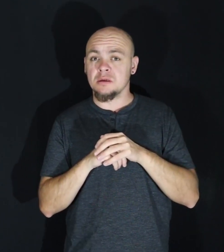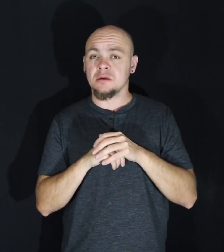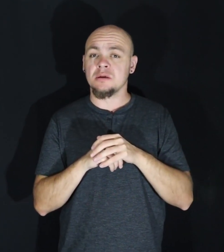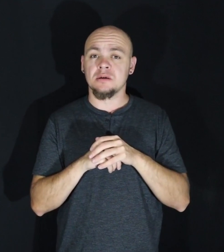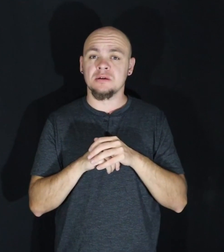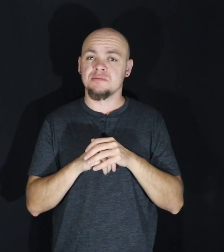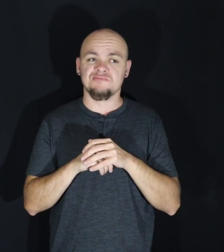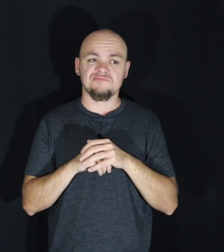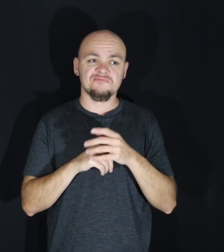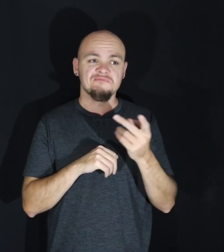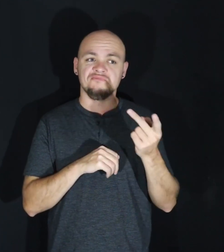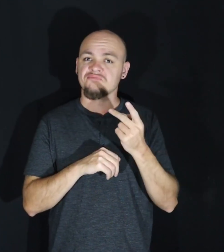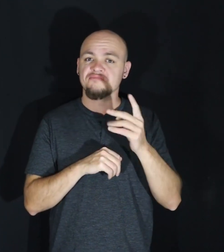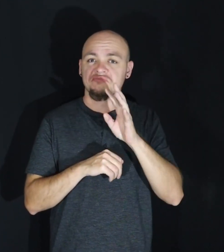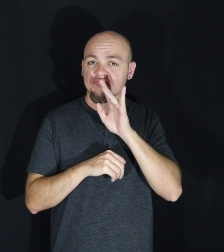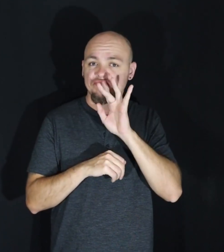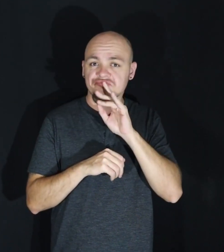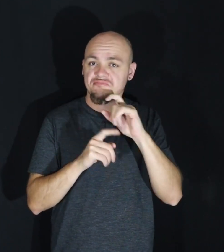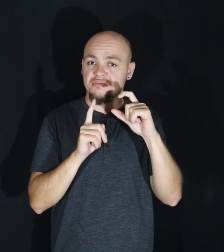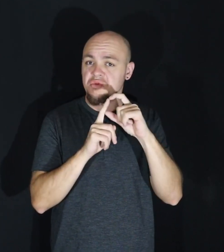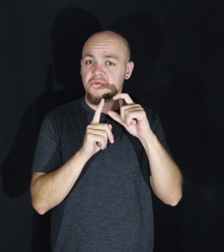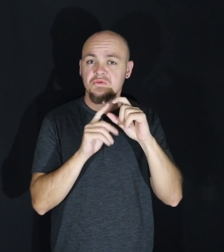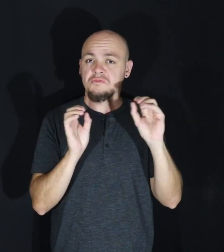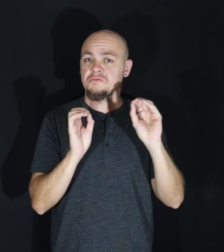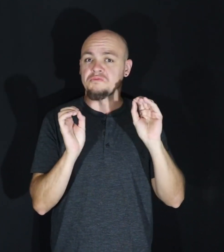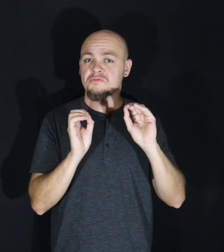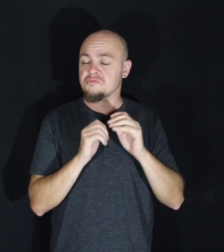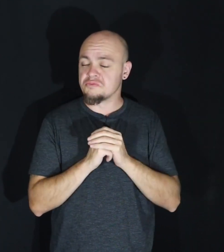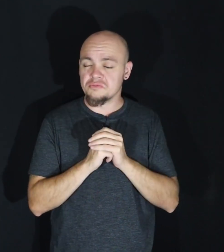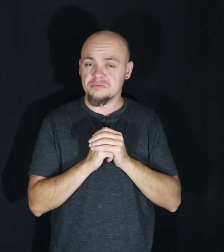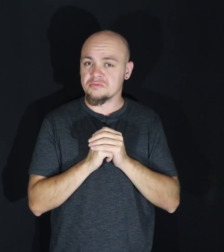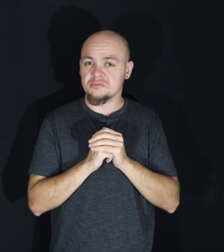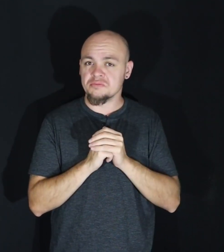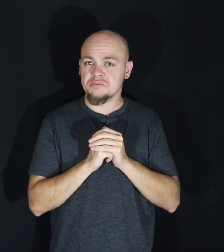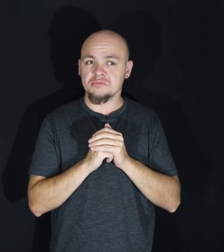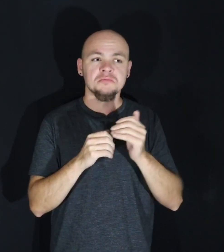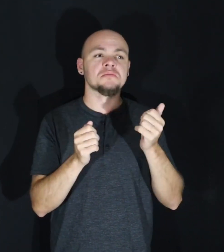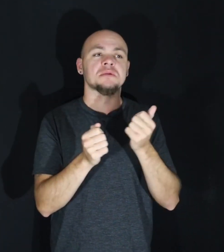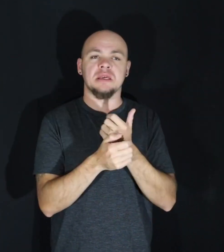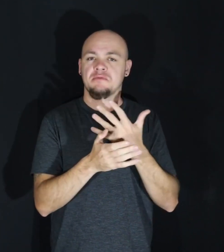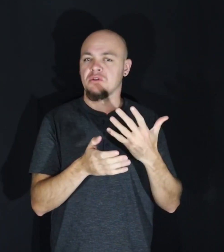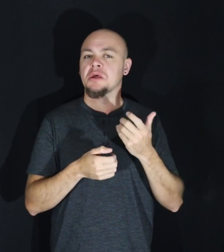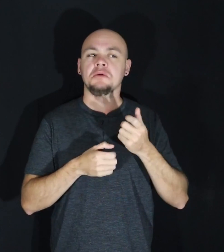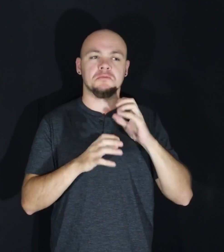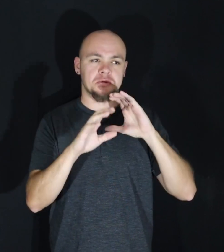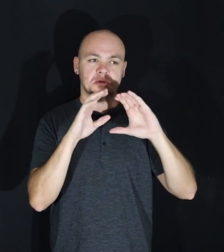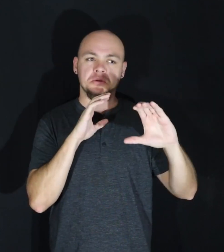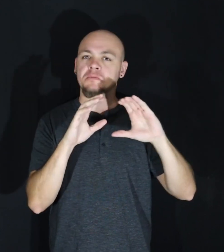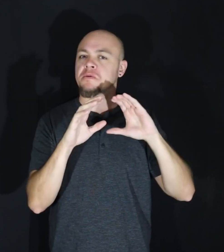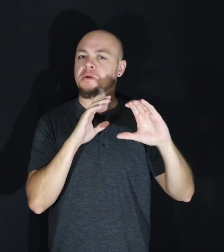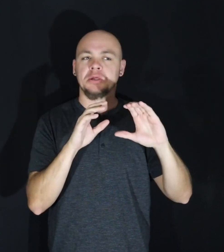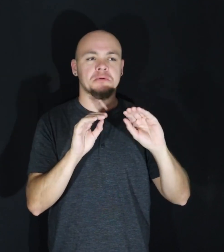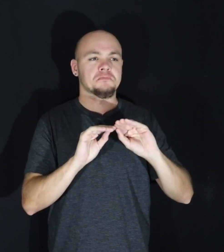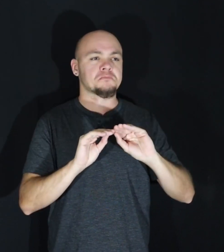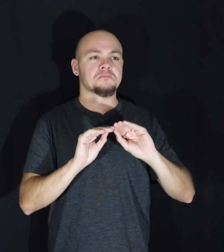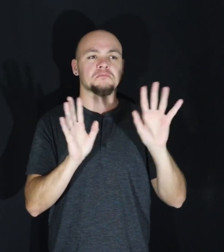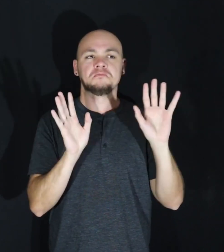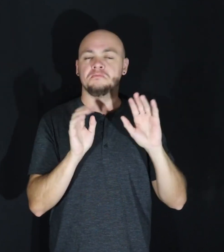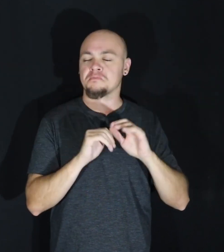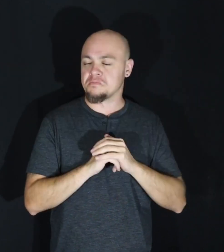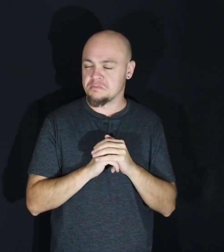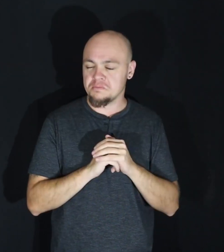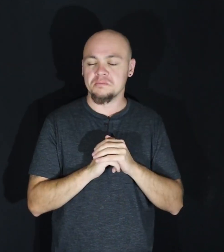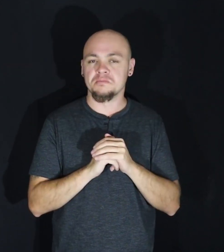Not a word was spoken, but everything was said in that moment.